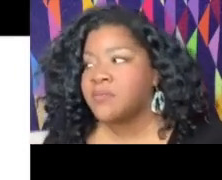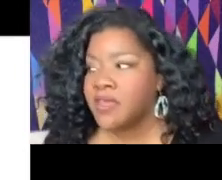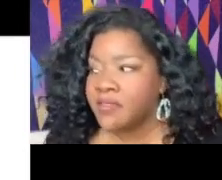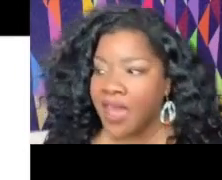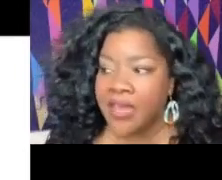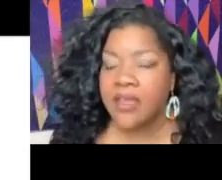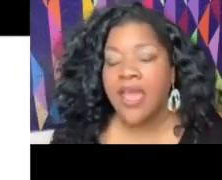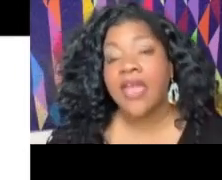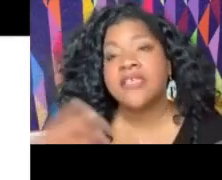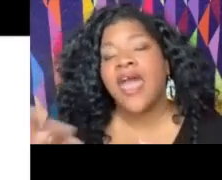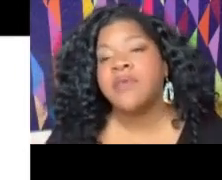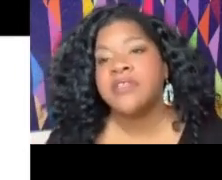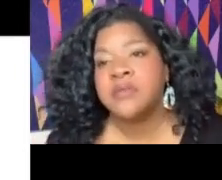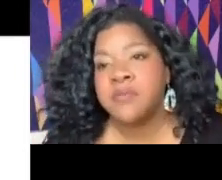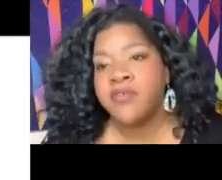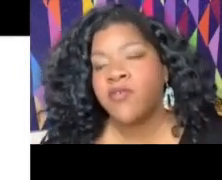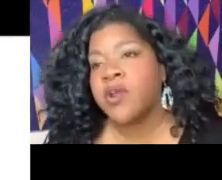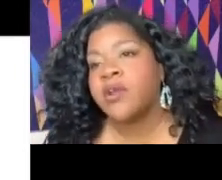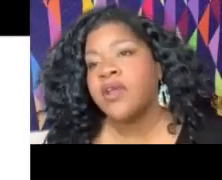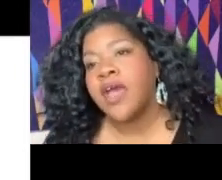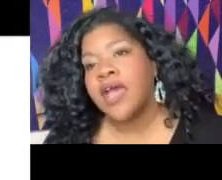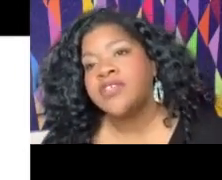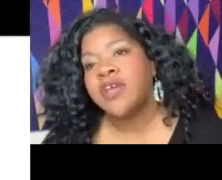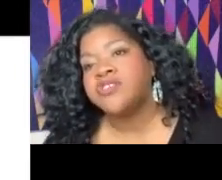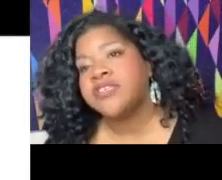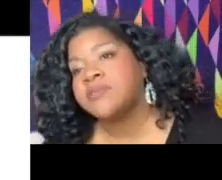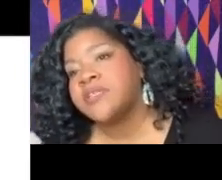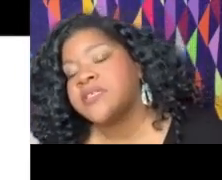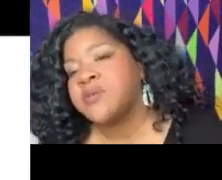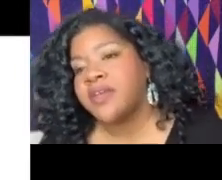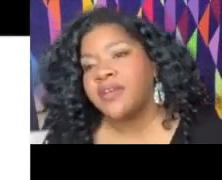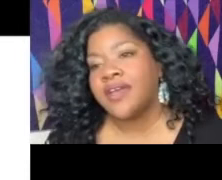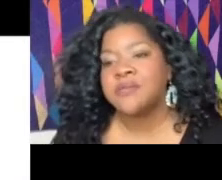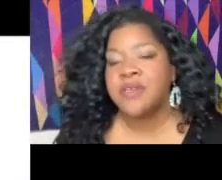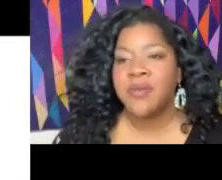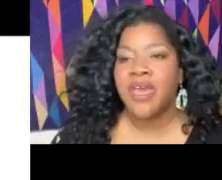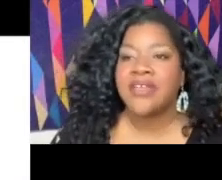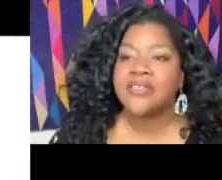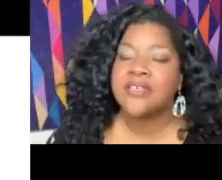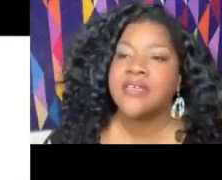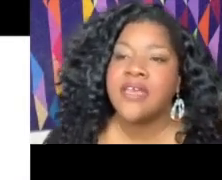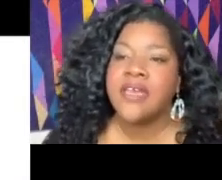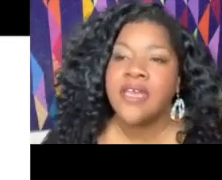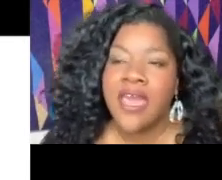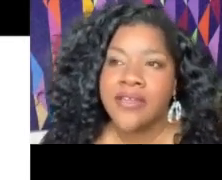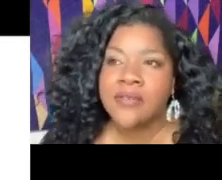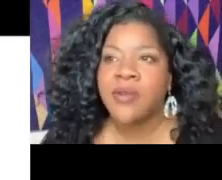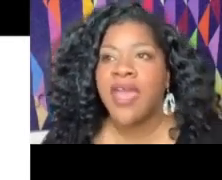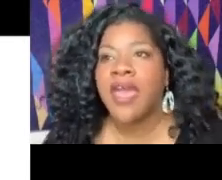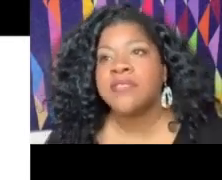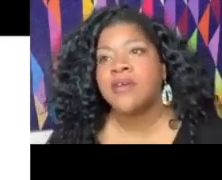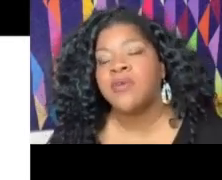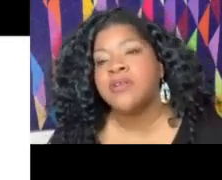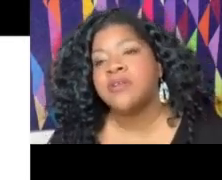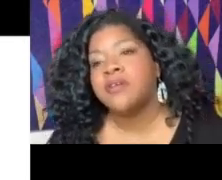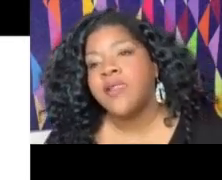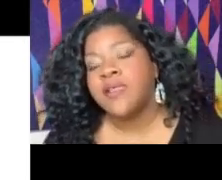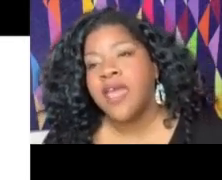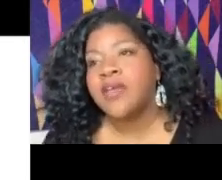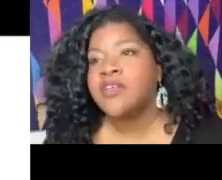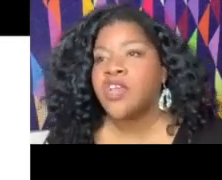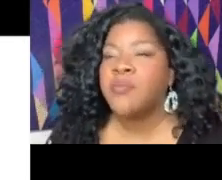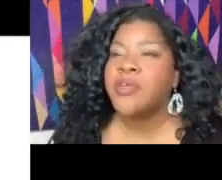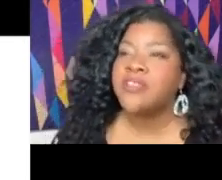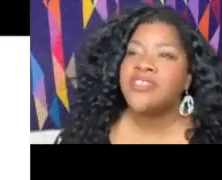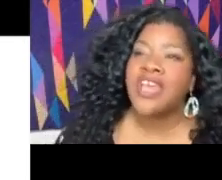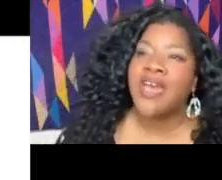which is something that has happened to me before. I do not trust the police to recognize my humanity. And perhaps that would,